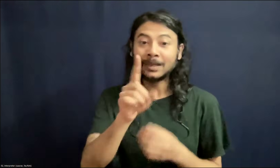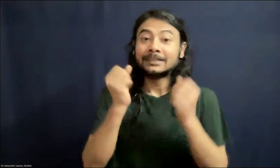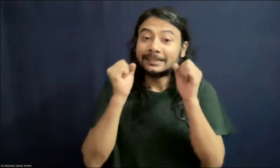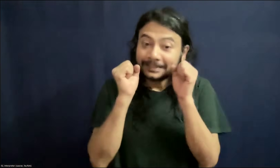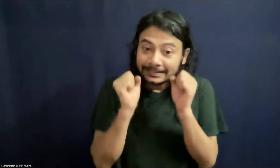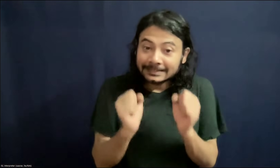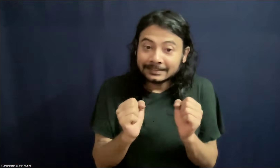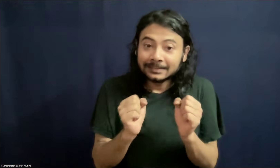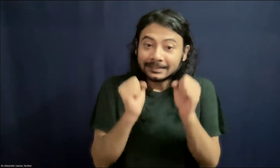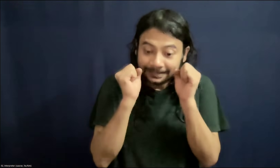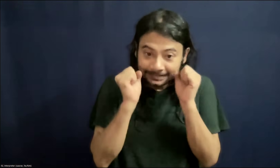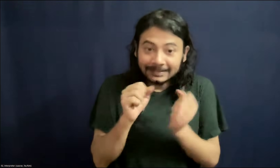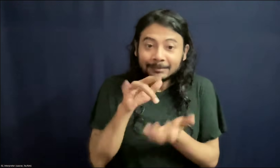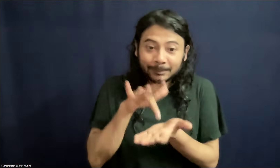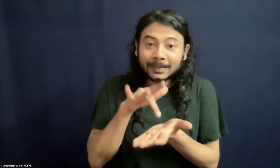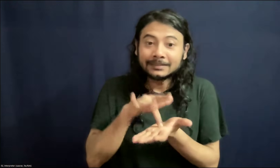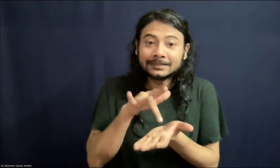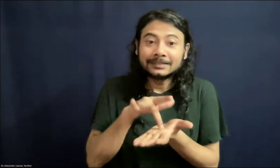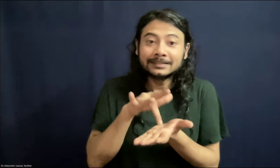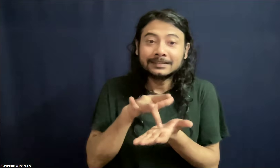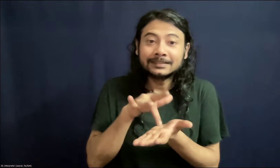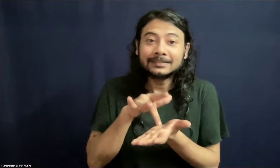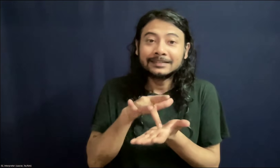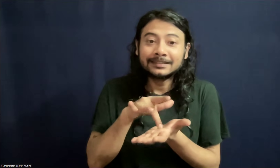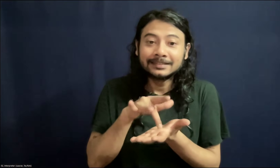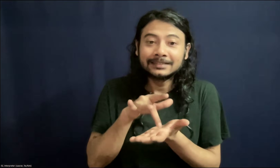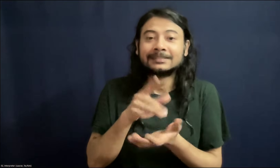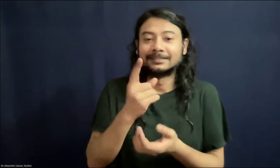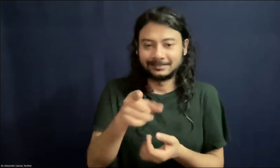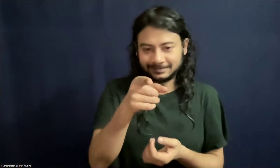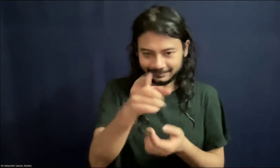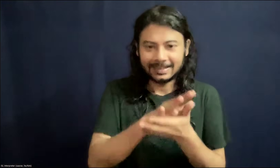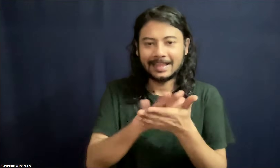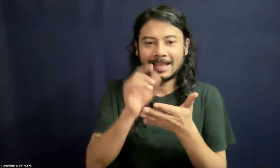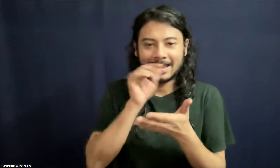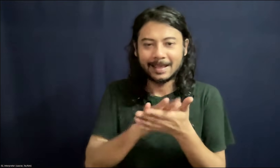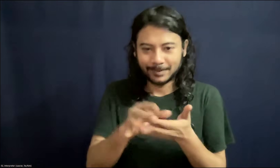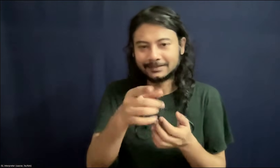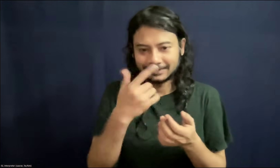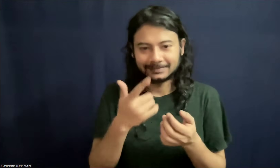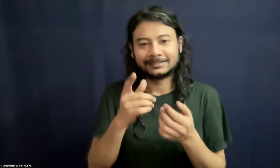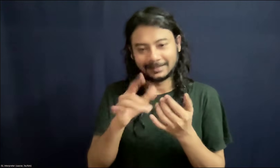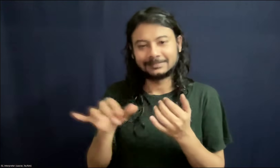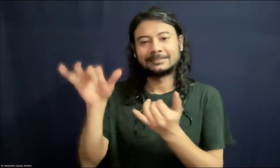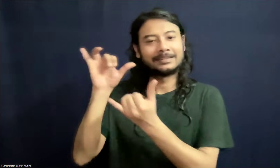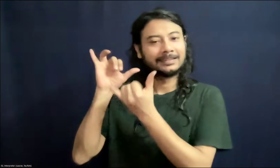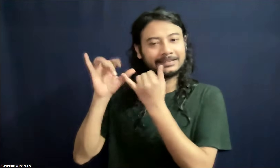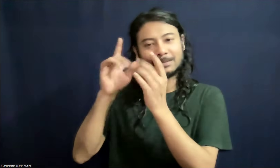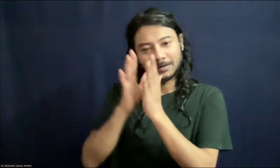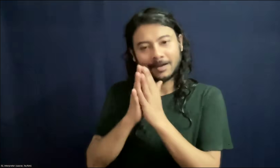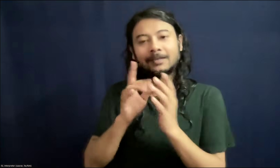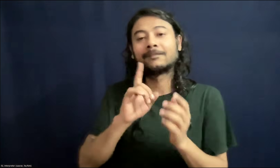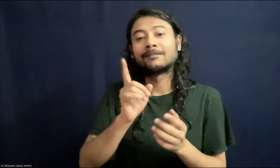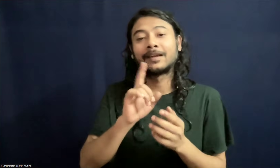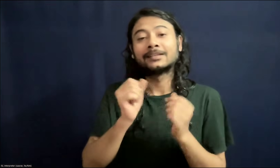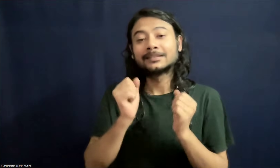Where is the seat? Yes, so Hemant is saying Lord Krishna sitting in the heart. Yes, correct. All right, so